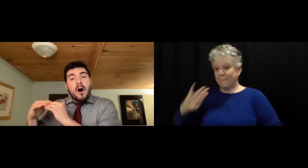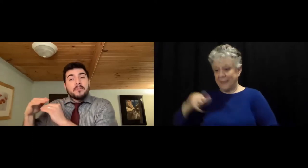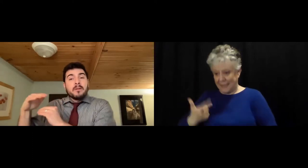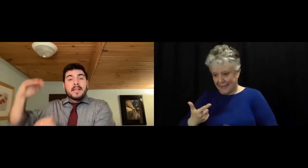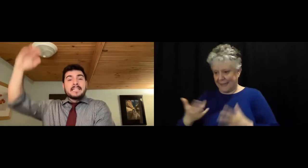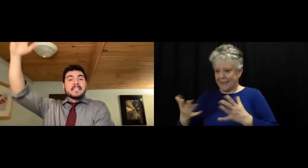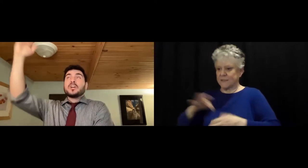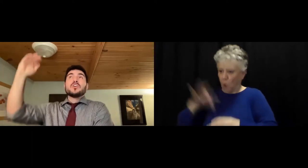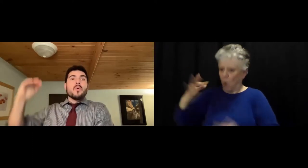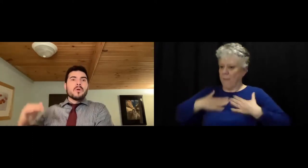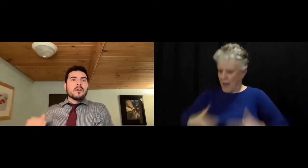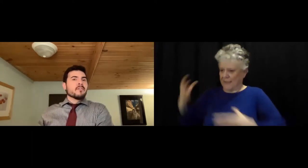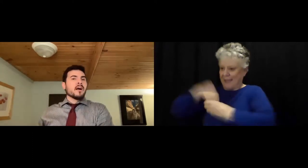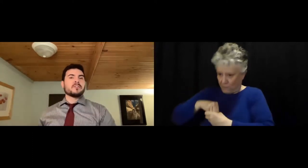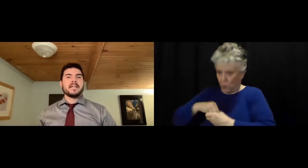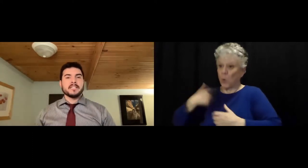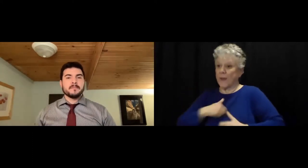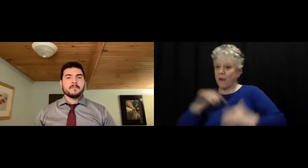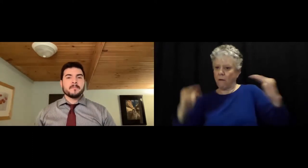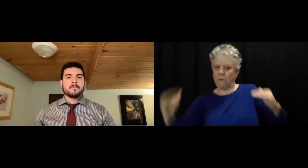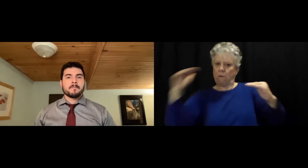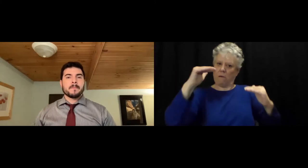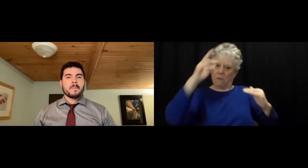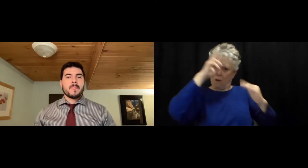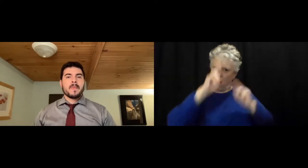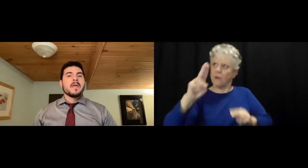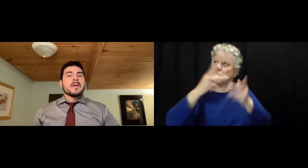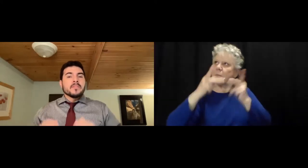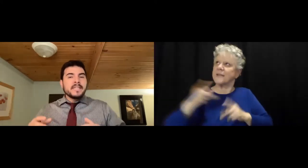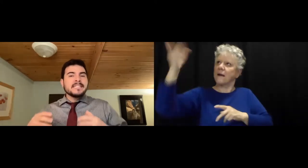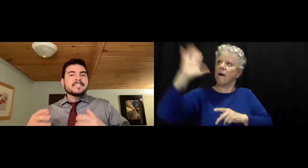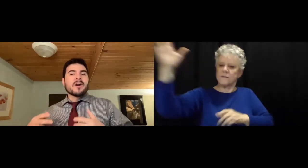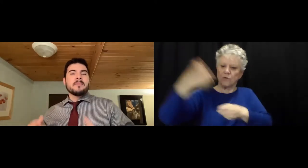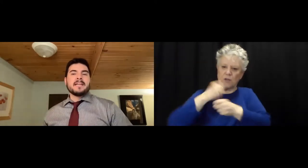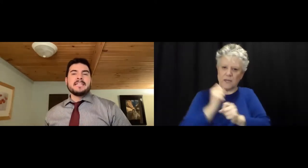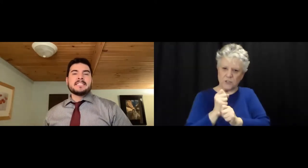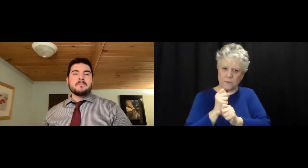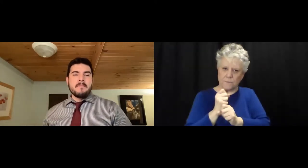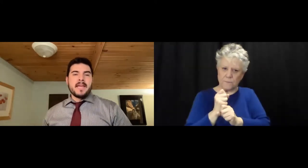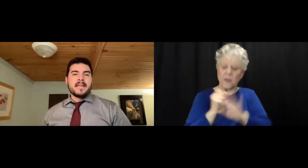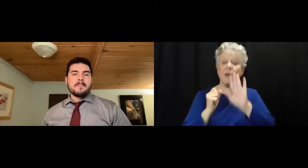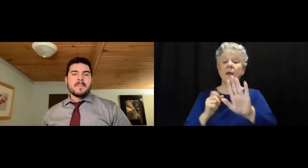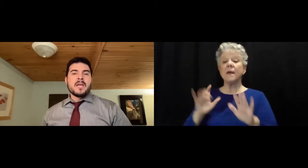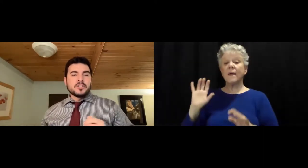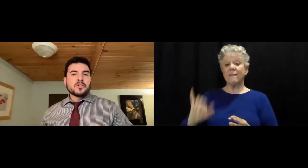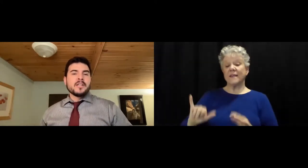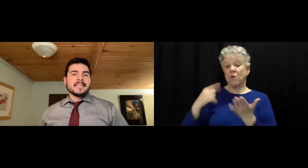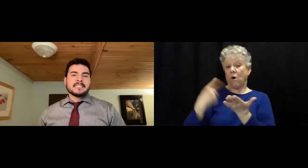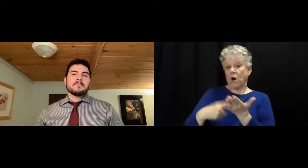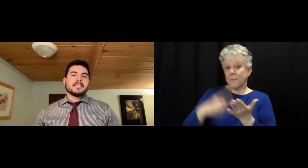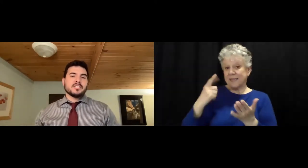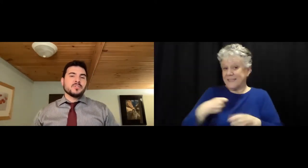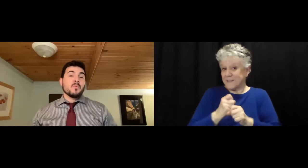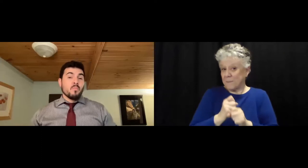have an honored place in the good order of God's creation. The reason this argument needs to be made surely